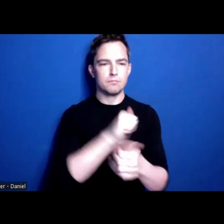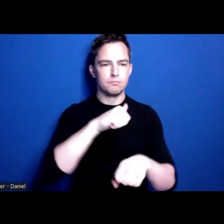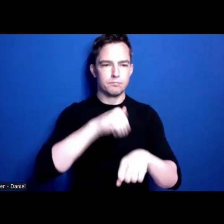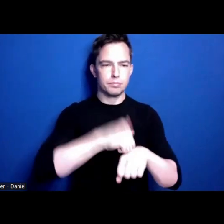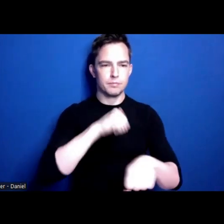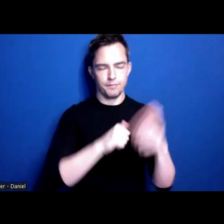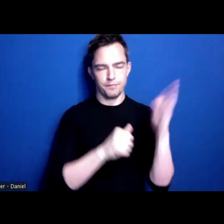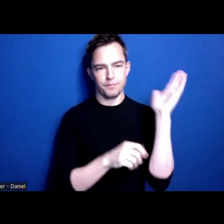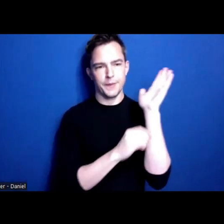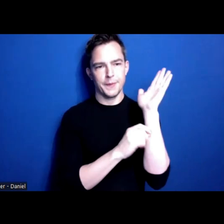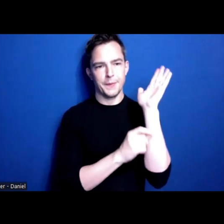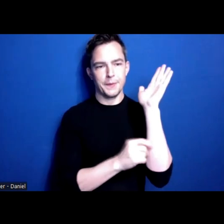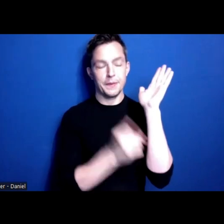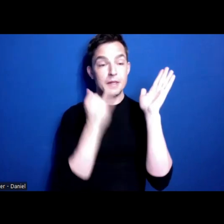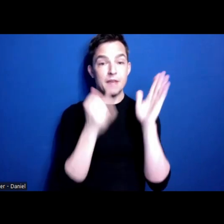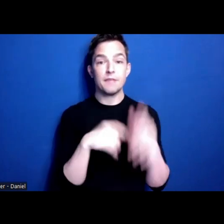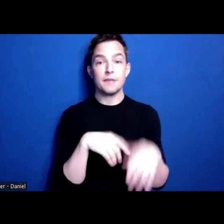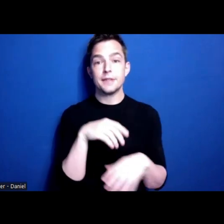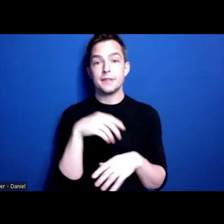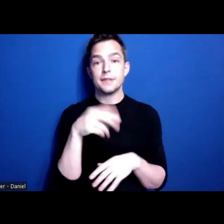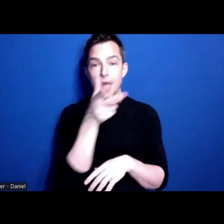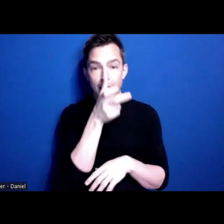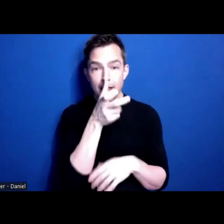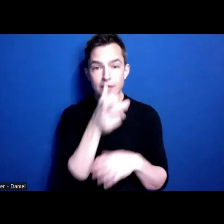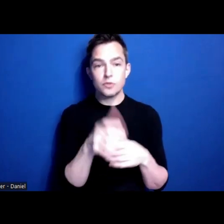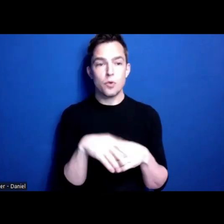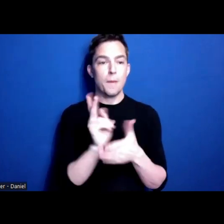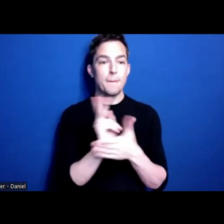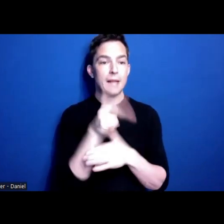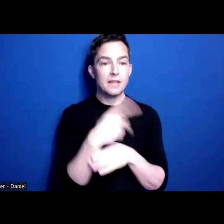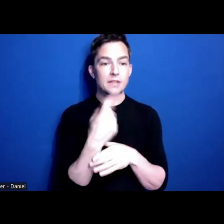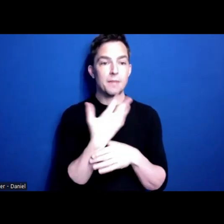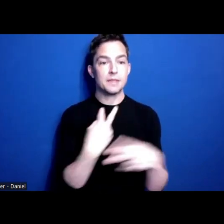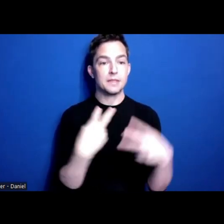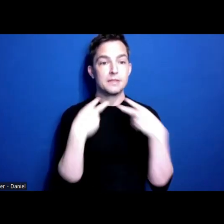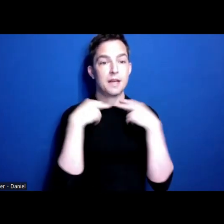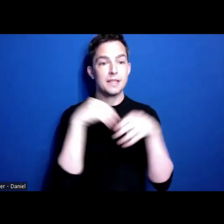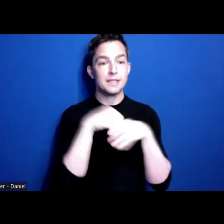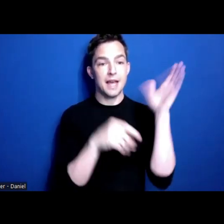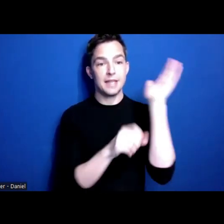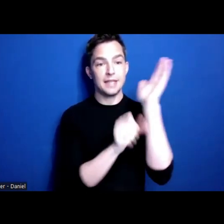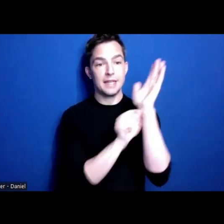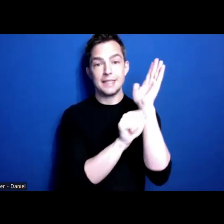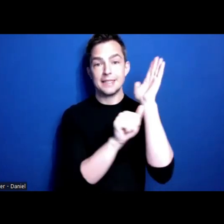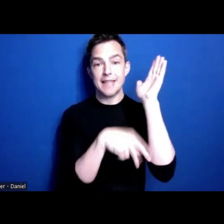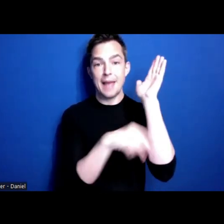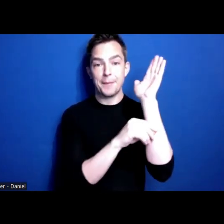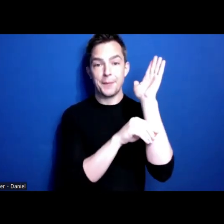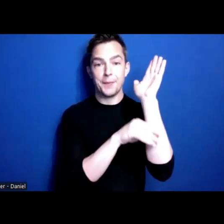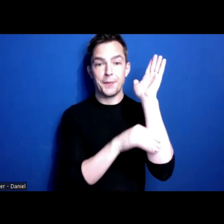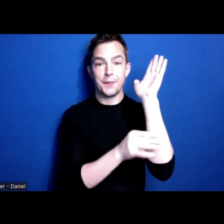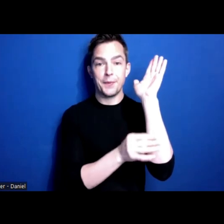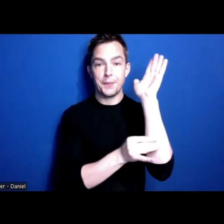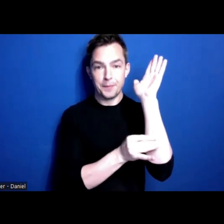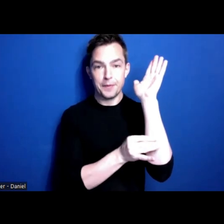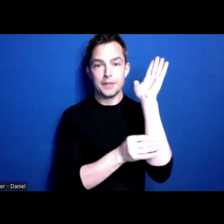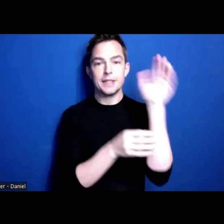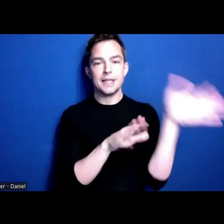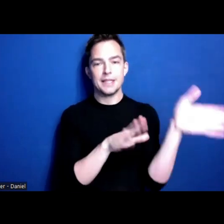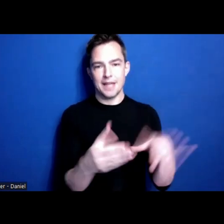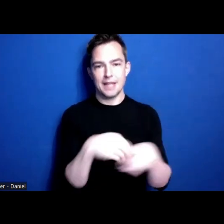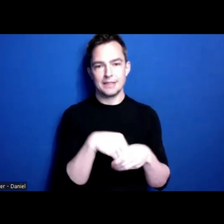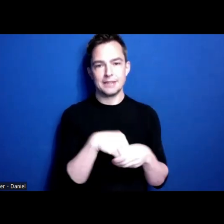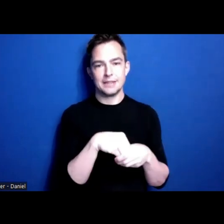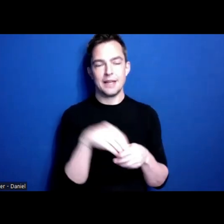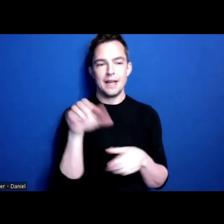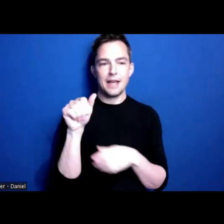If an ant or a piece of plant gets stuck in the sap, it dies, and the amber